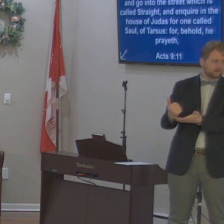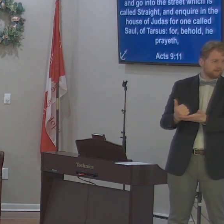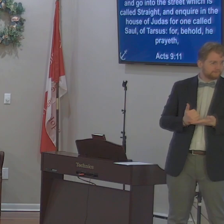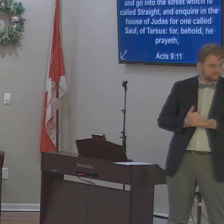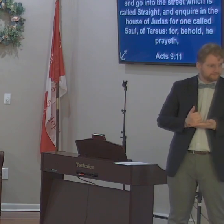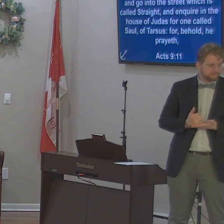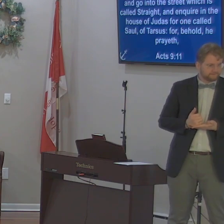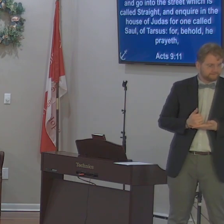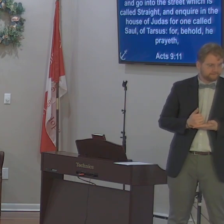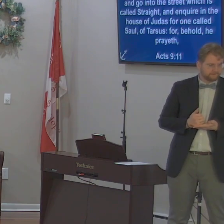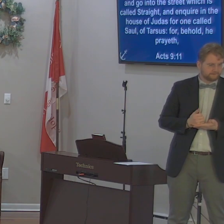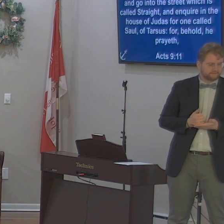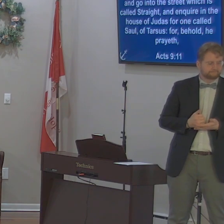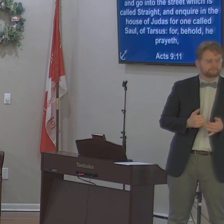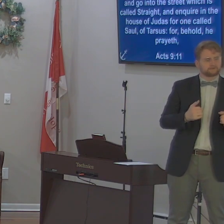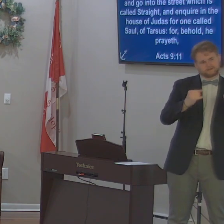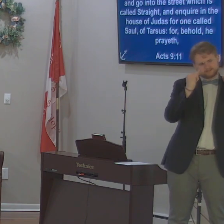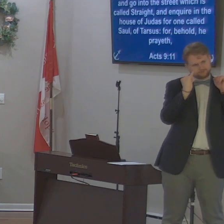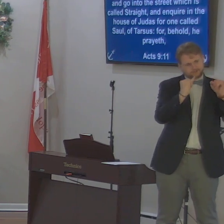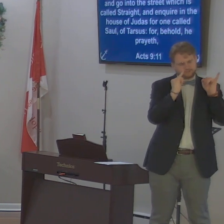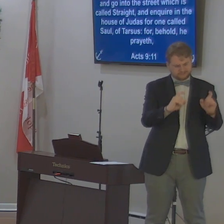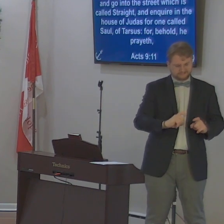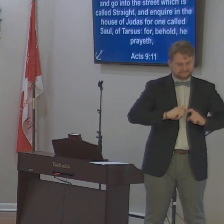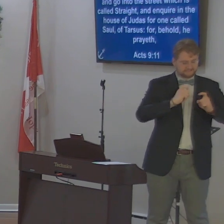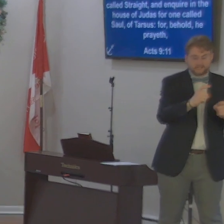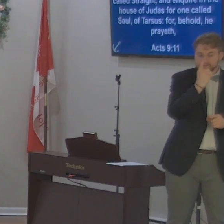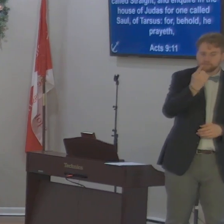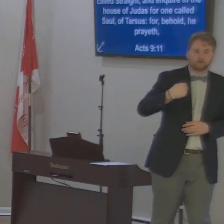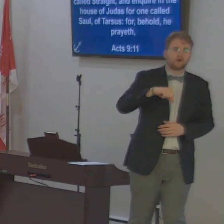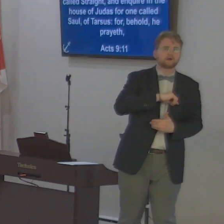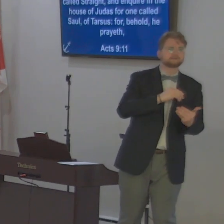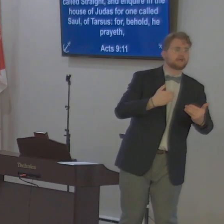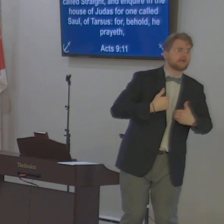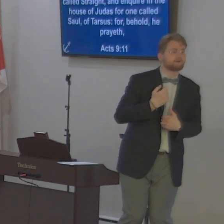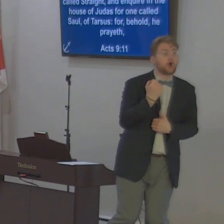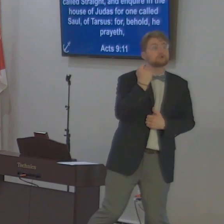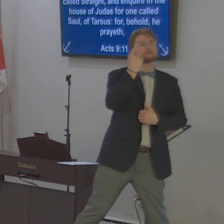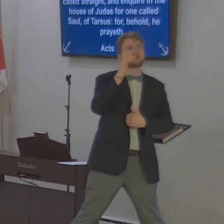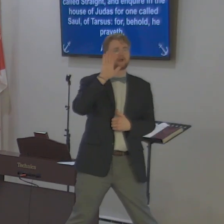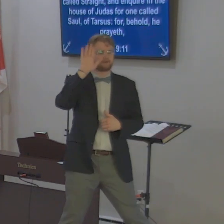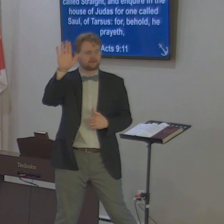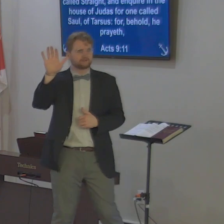Instruction is given for us to have understanding, really, of his provision.